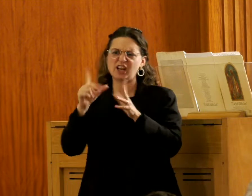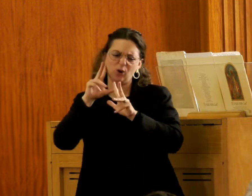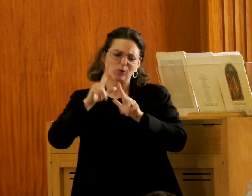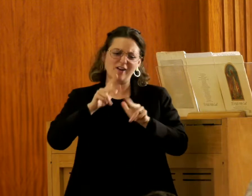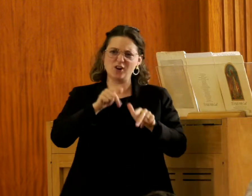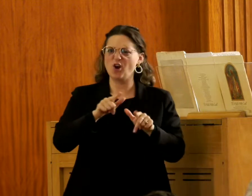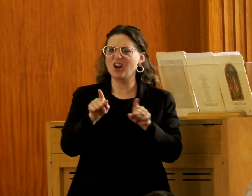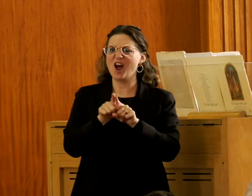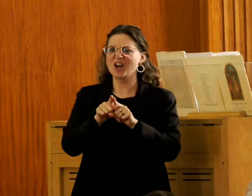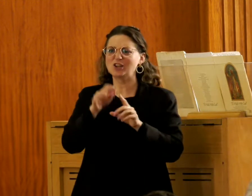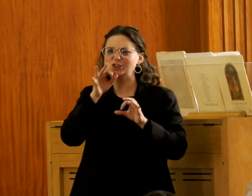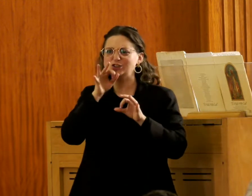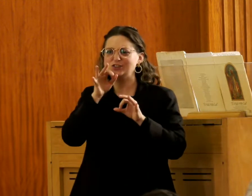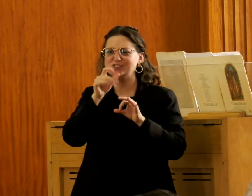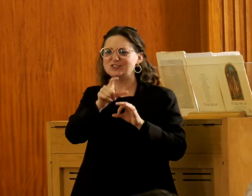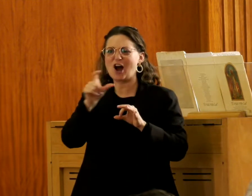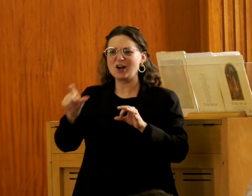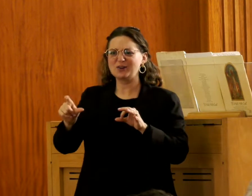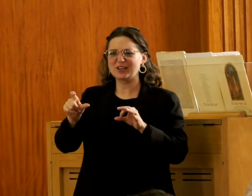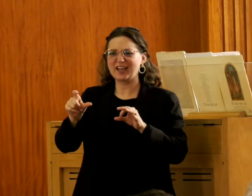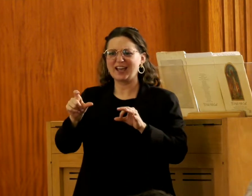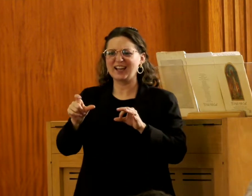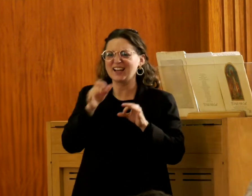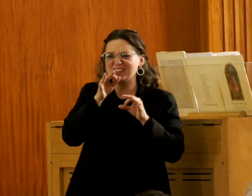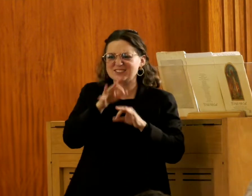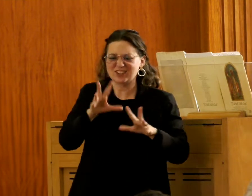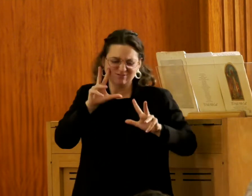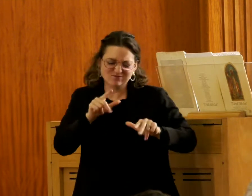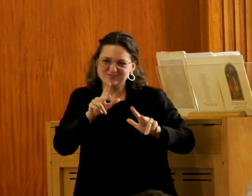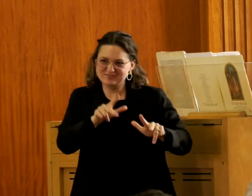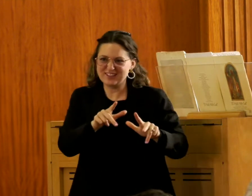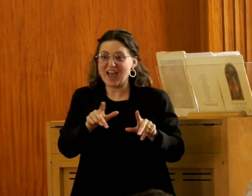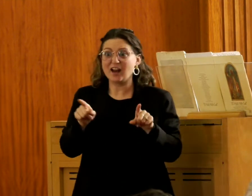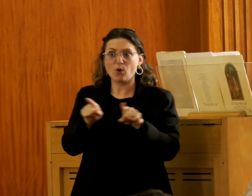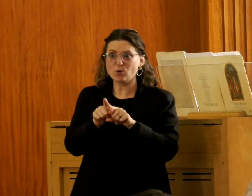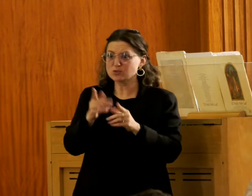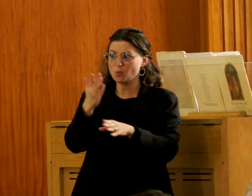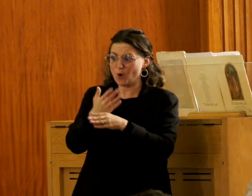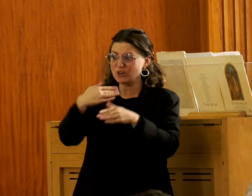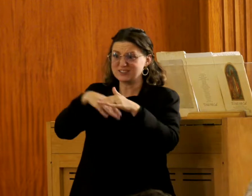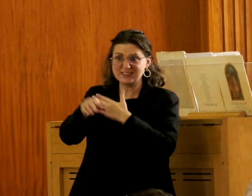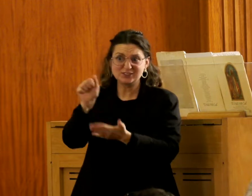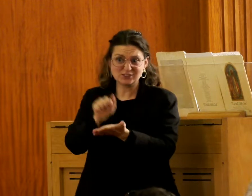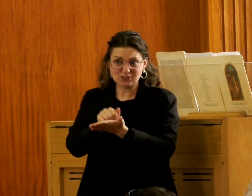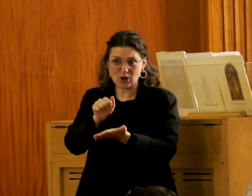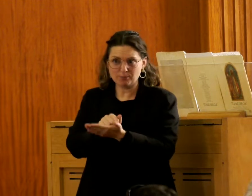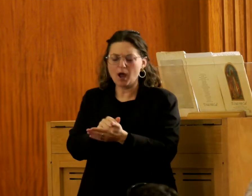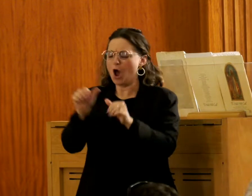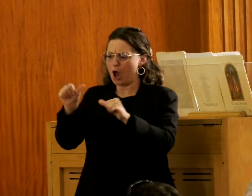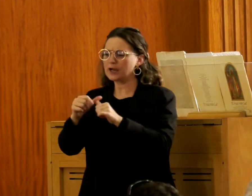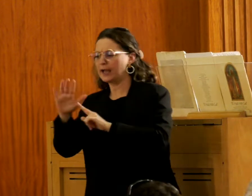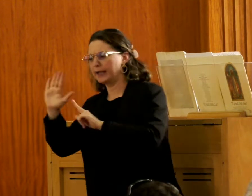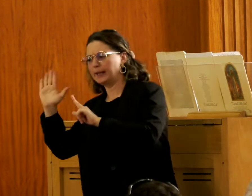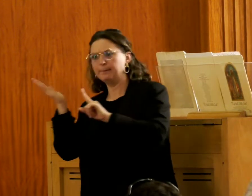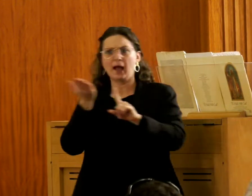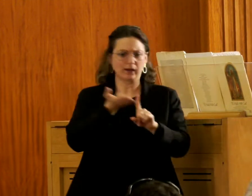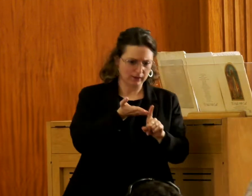childcare worker, and she was Dad's shop assistant. Very good, okay.